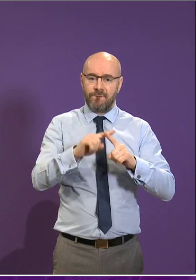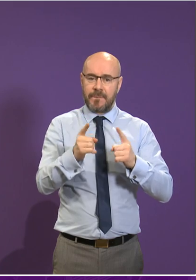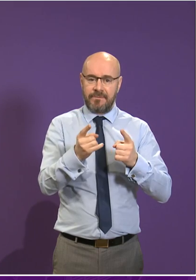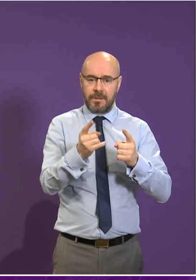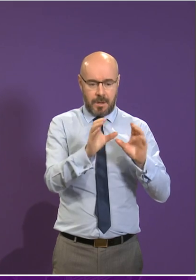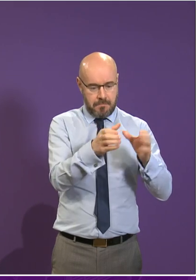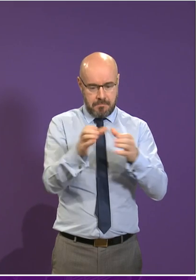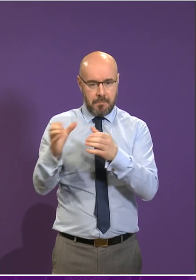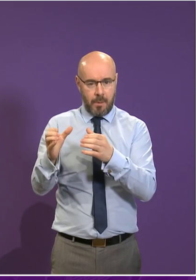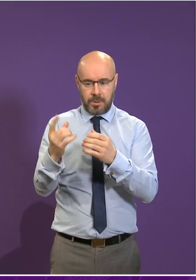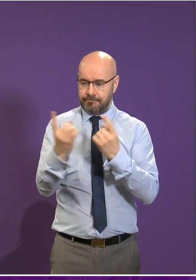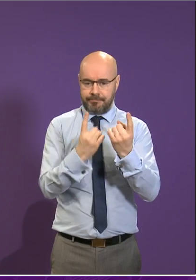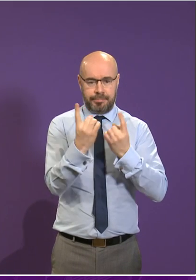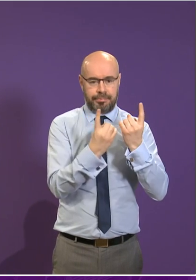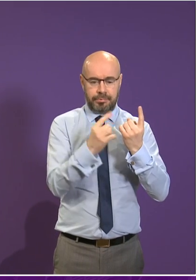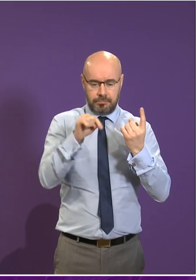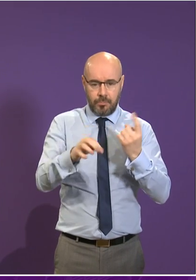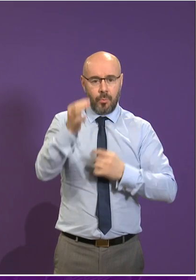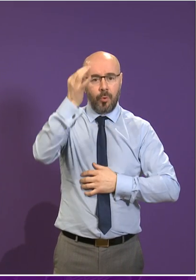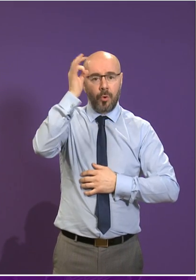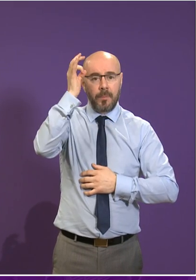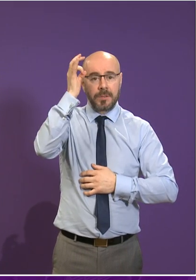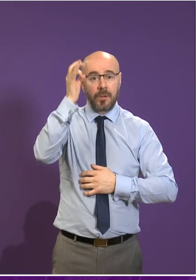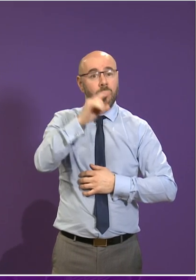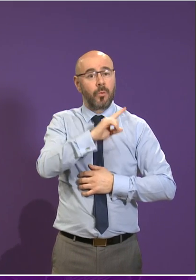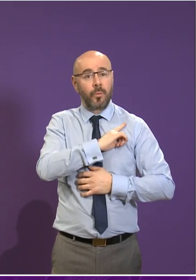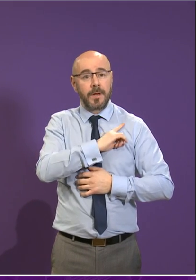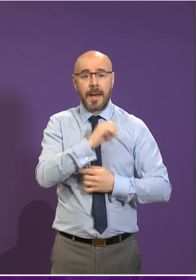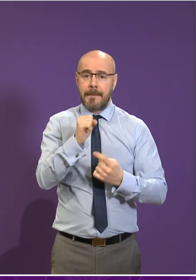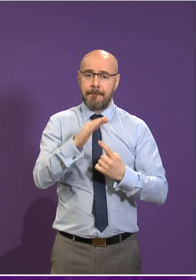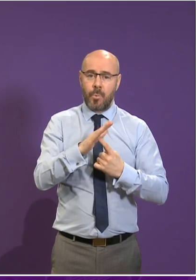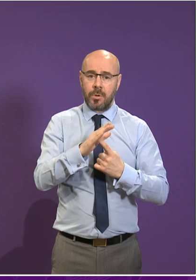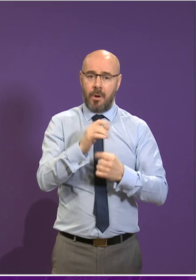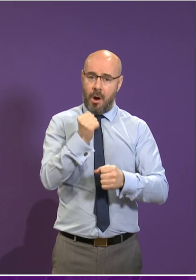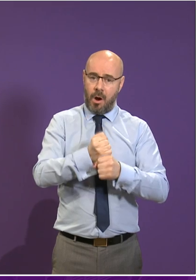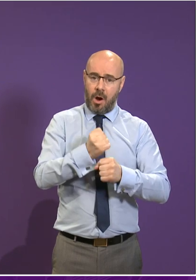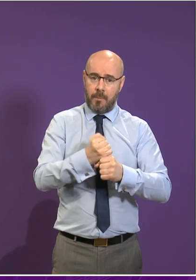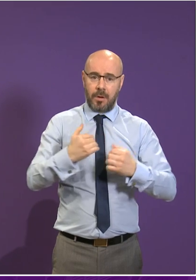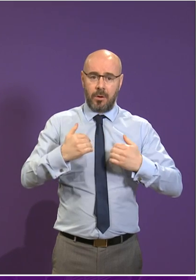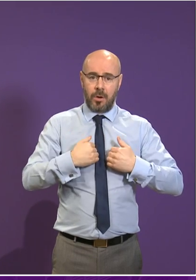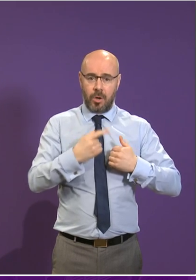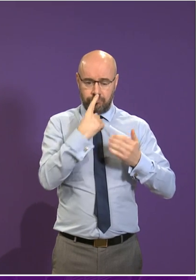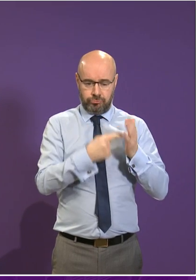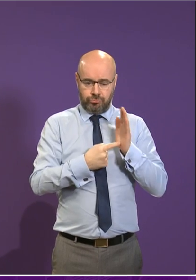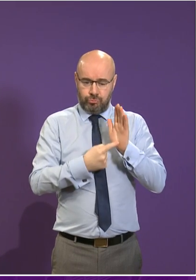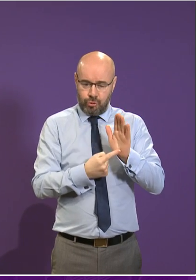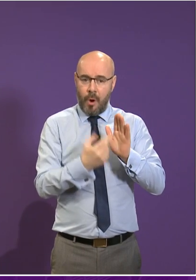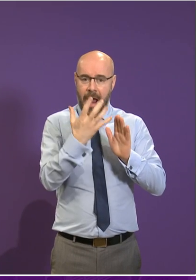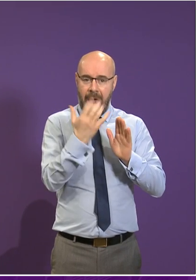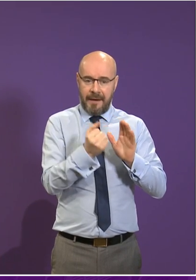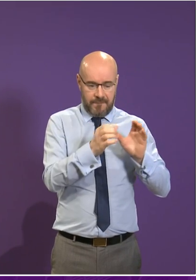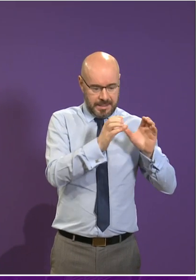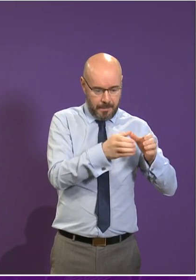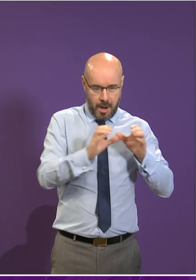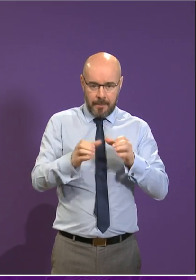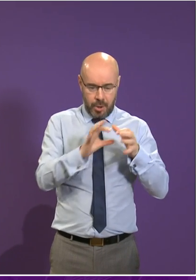actually appear before committee, because it's important that as a government that we're demonstrating that joined up approach and that